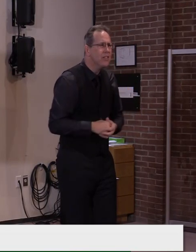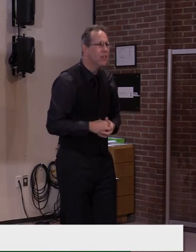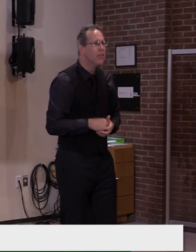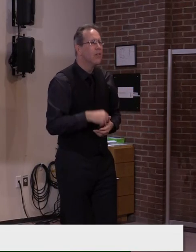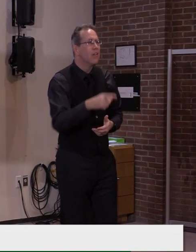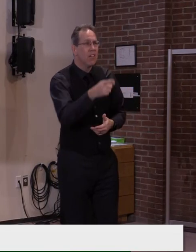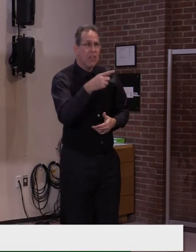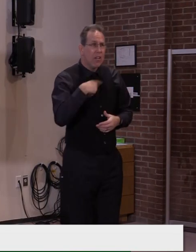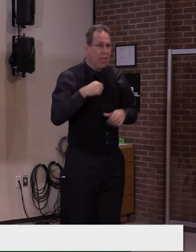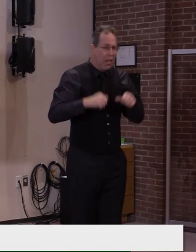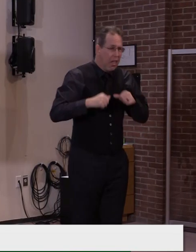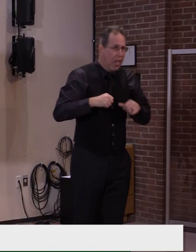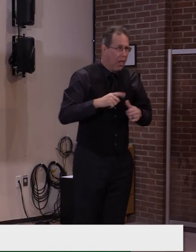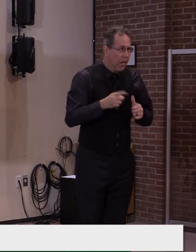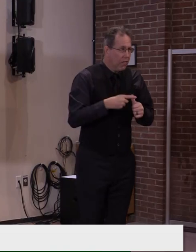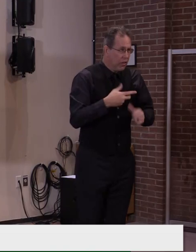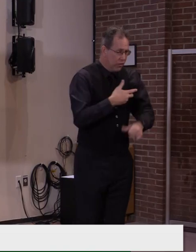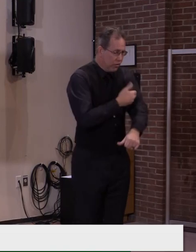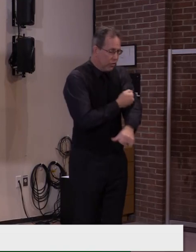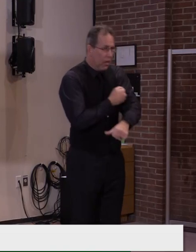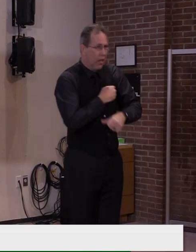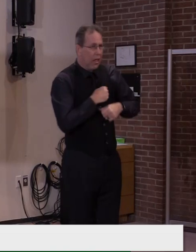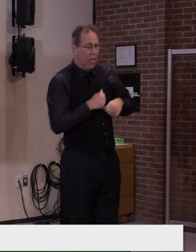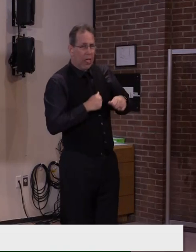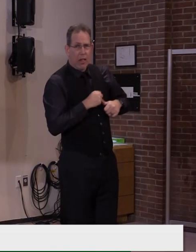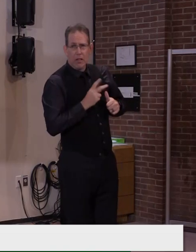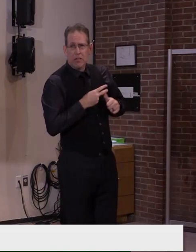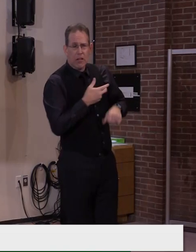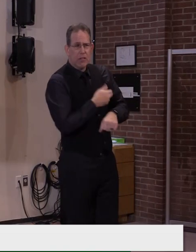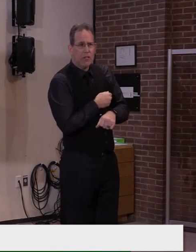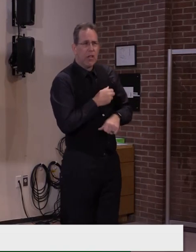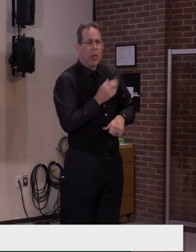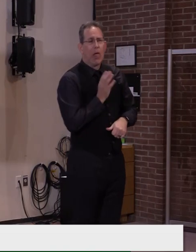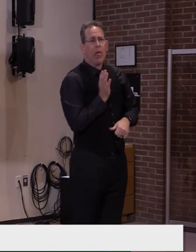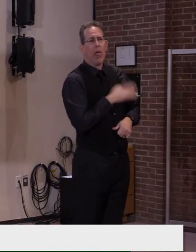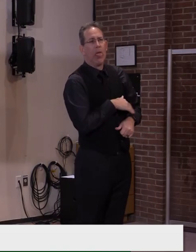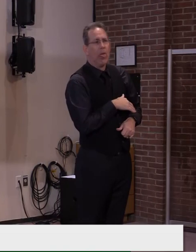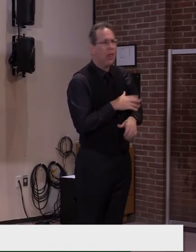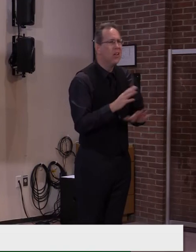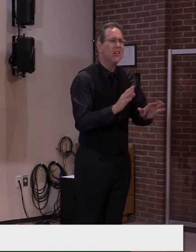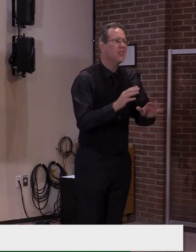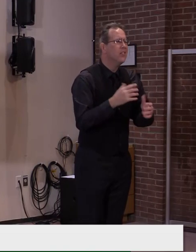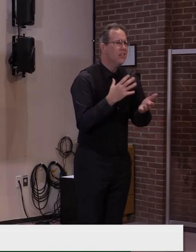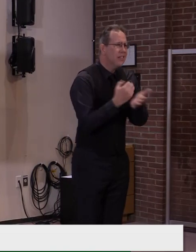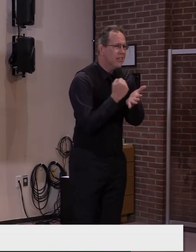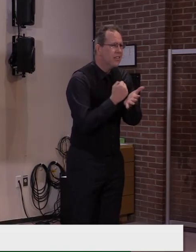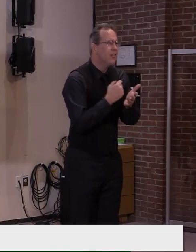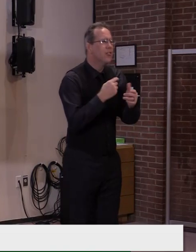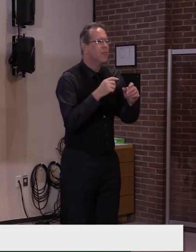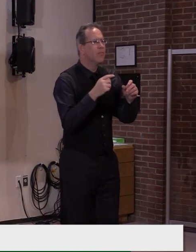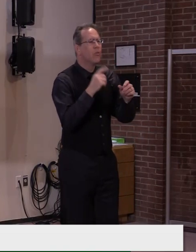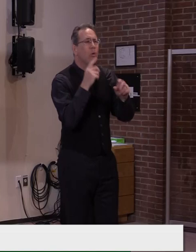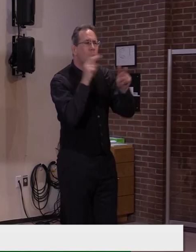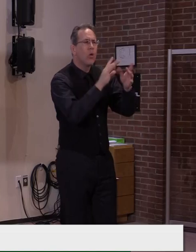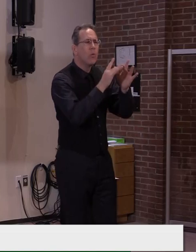or to get tested, please visit healthvermont.gov. You can also call